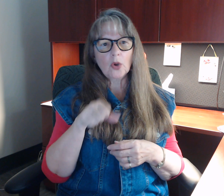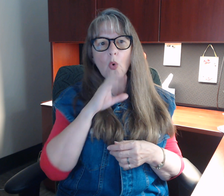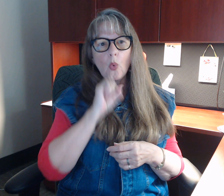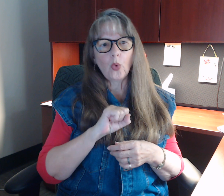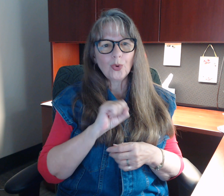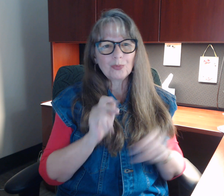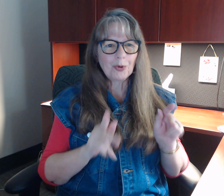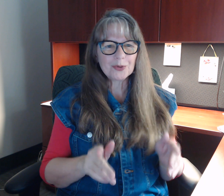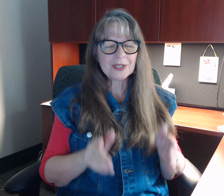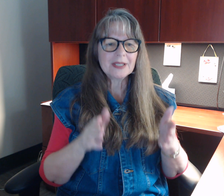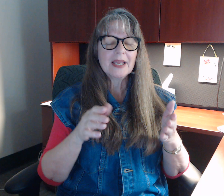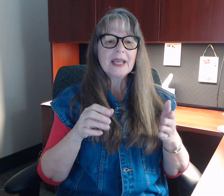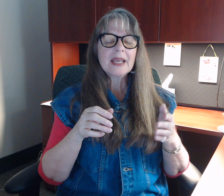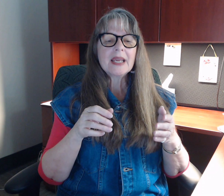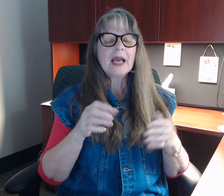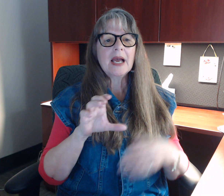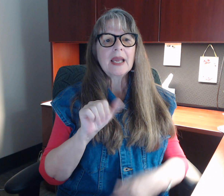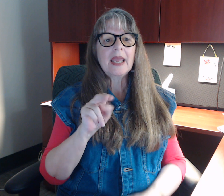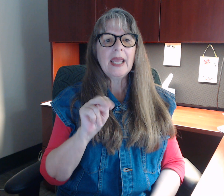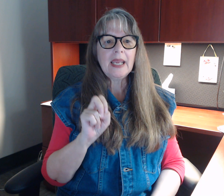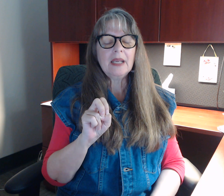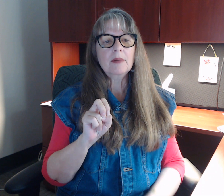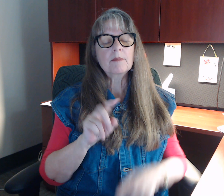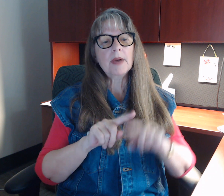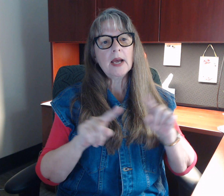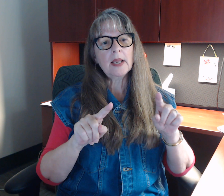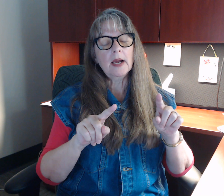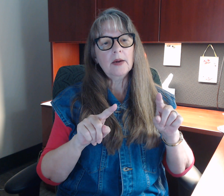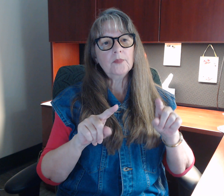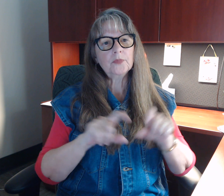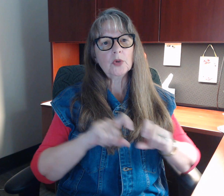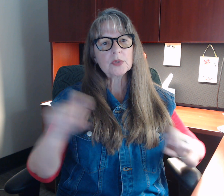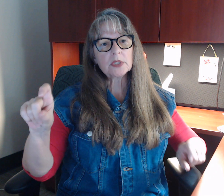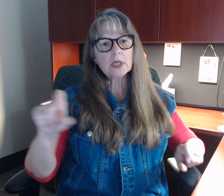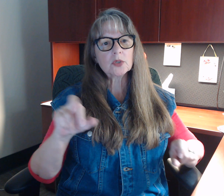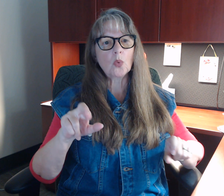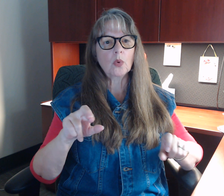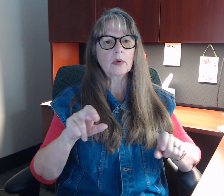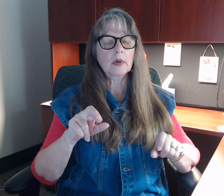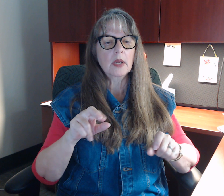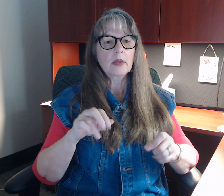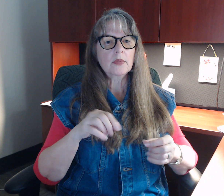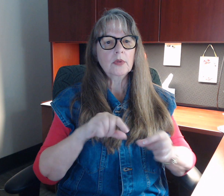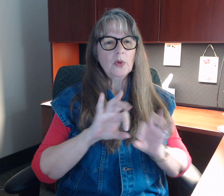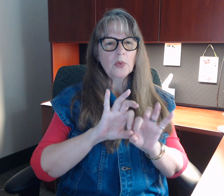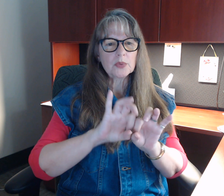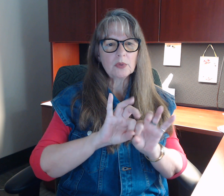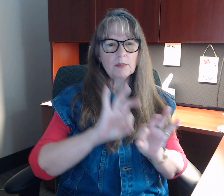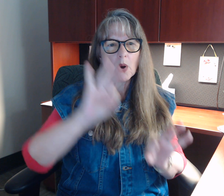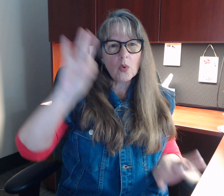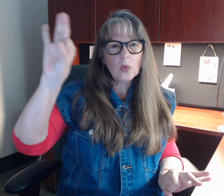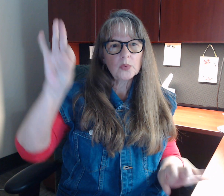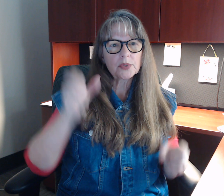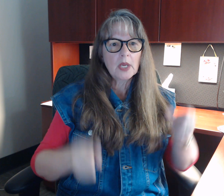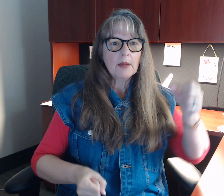old person cane, but sticks or those little poles. But